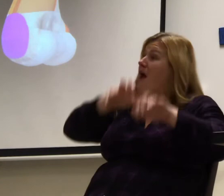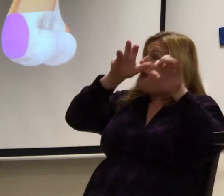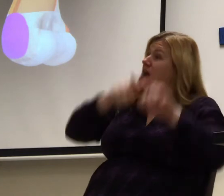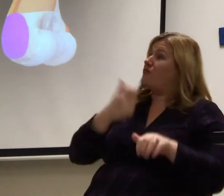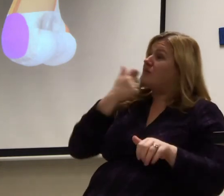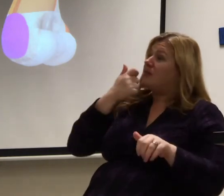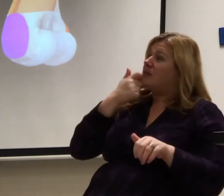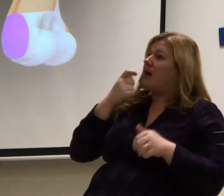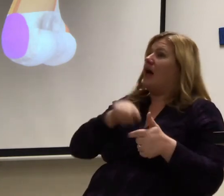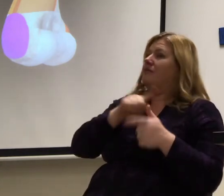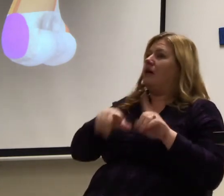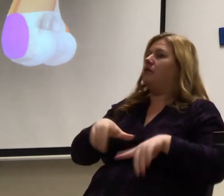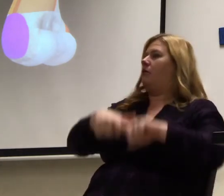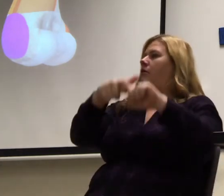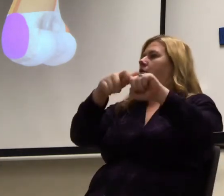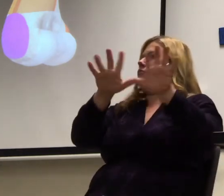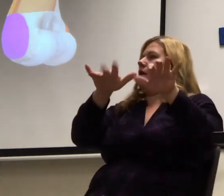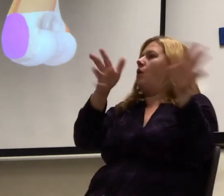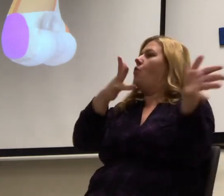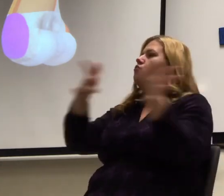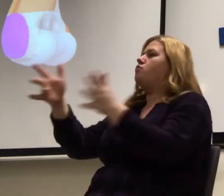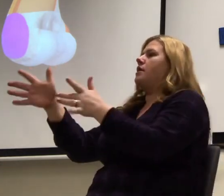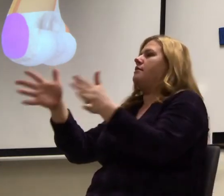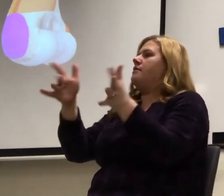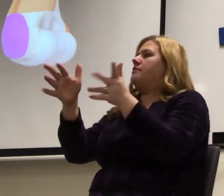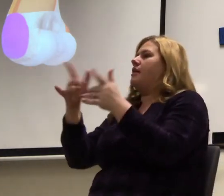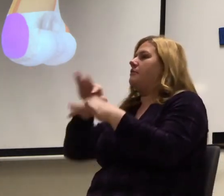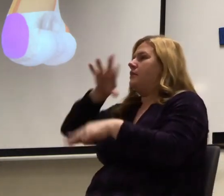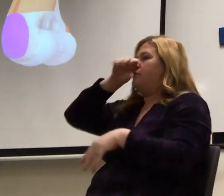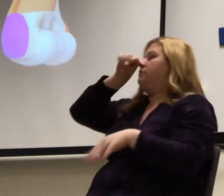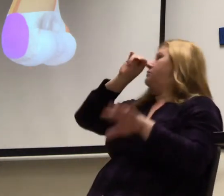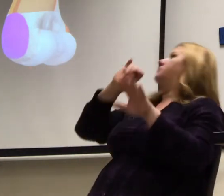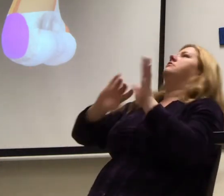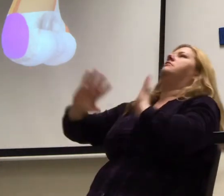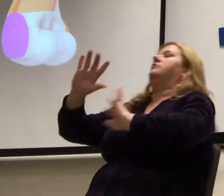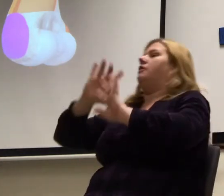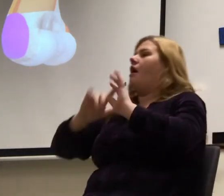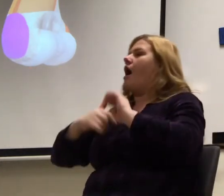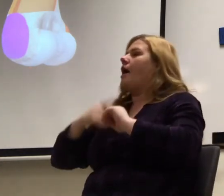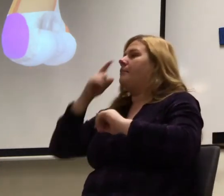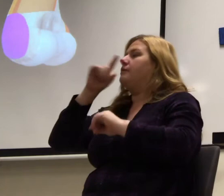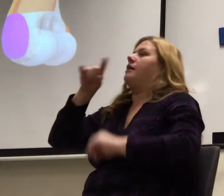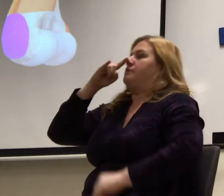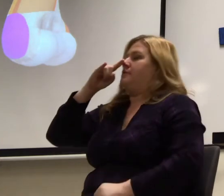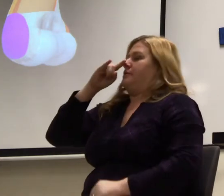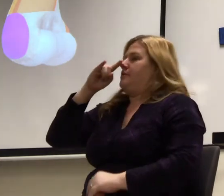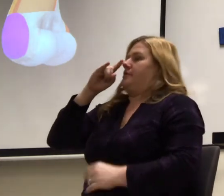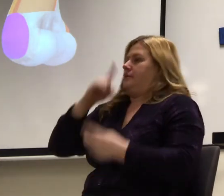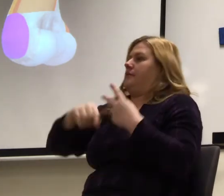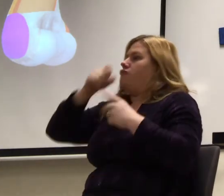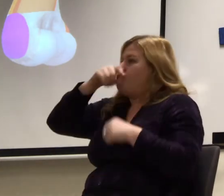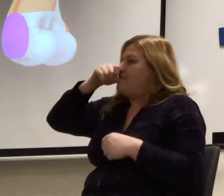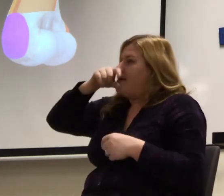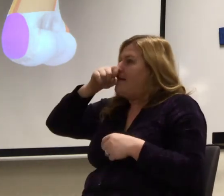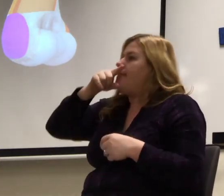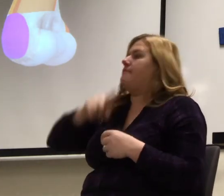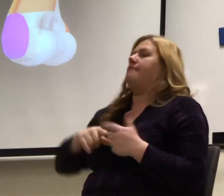extensors that attach to the lateral epicondyle.